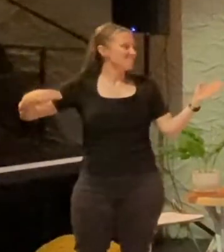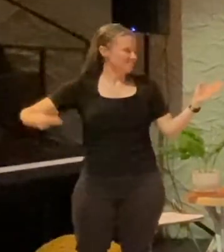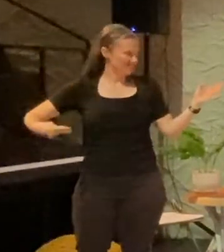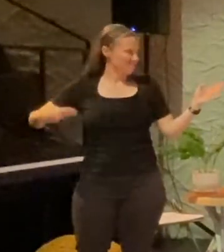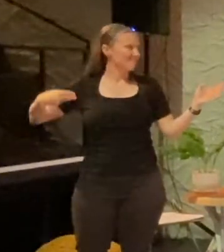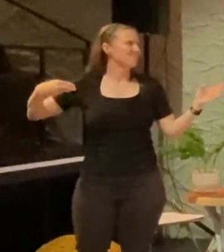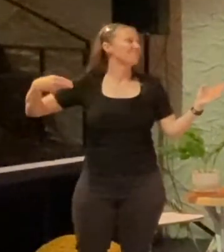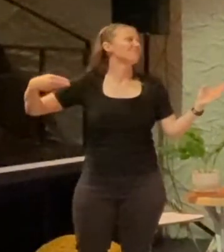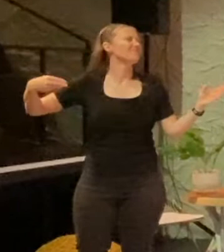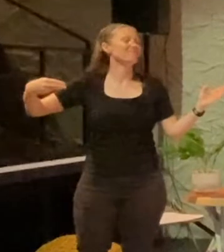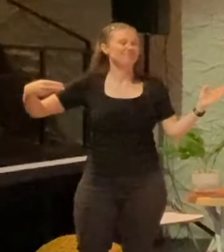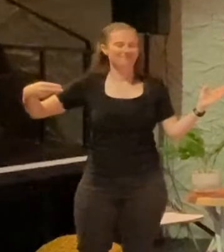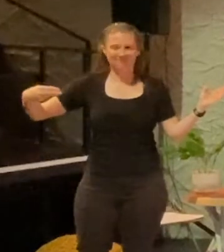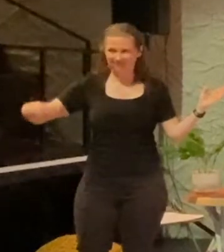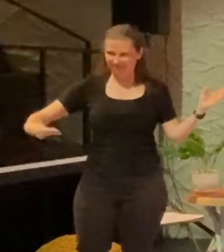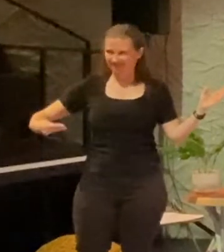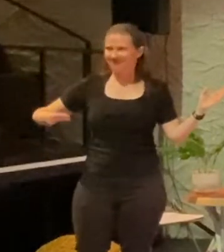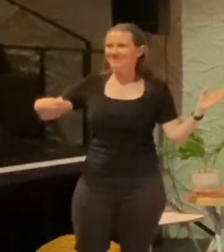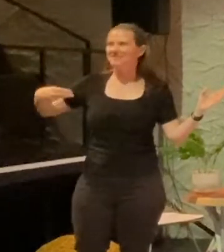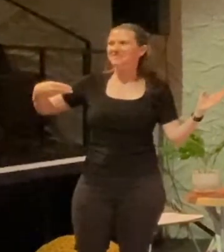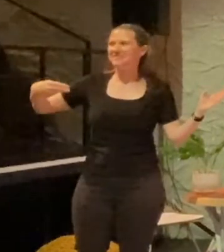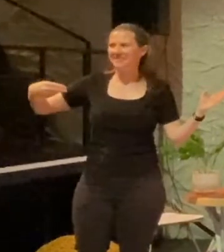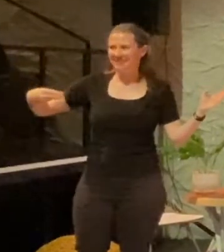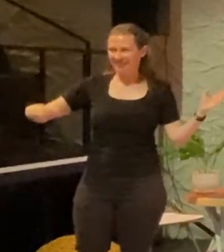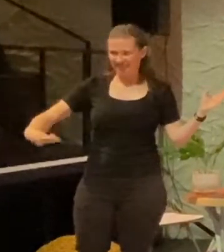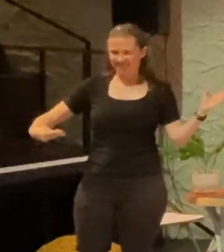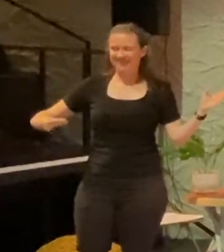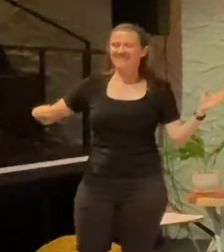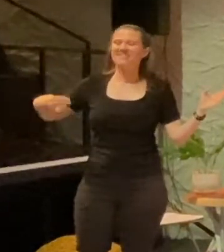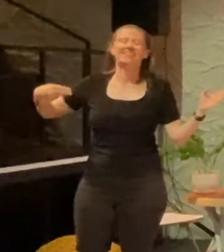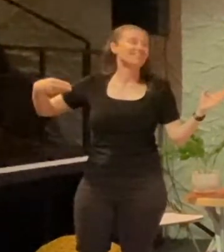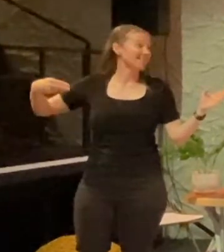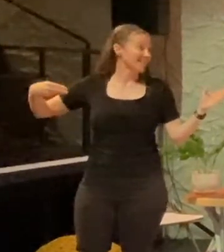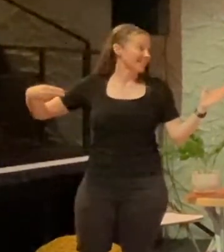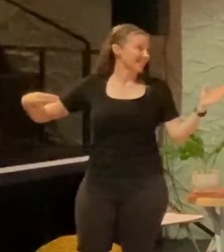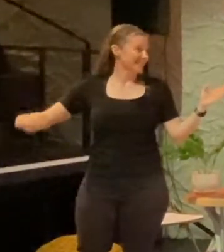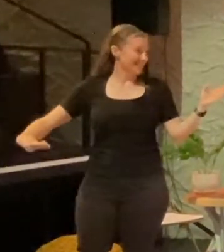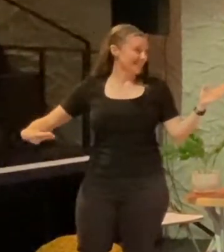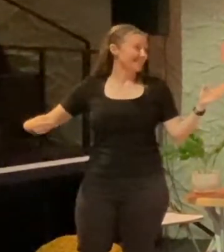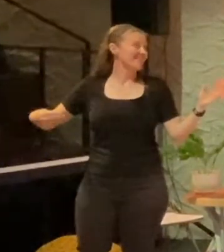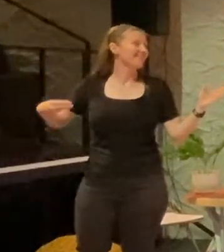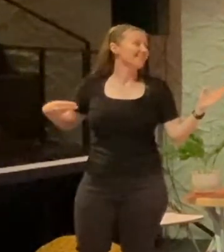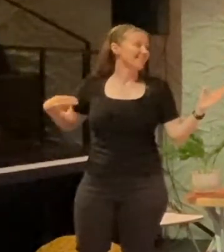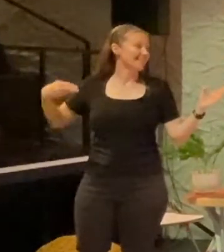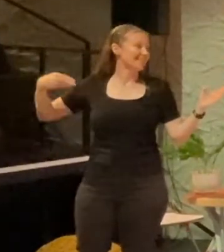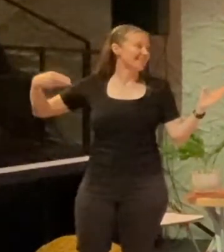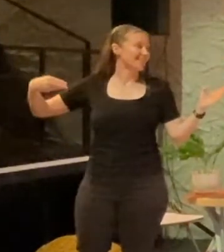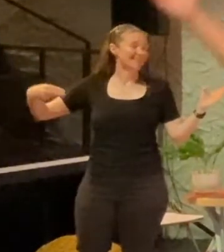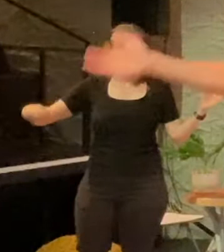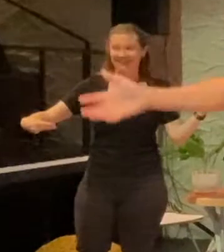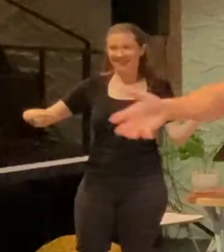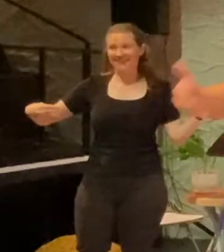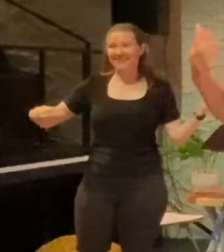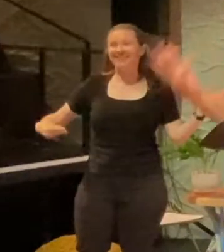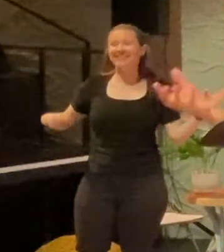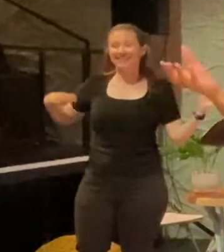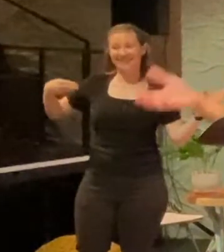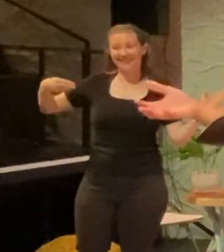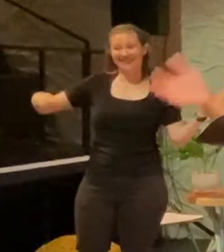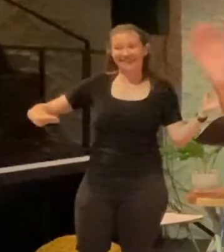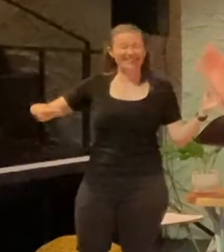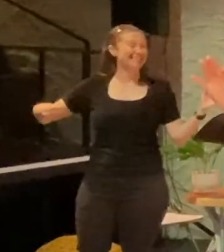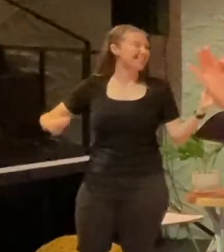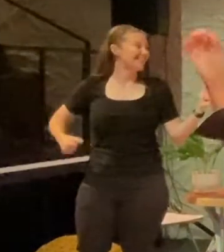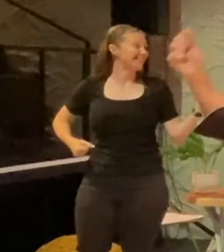Ram, Ram the father of Amminadab, Amminadab the father of Nahshon, Nahshon the father of Salmon, Salmon the father of Boaz, whose mother